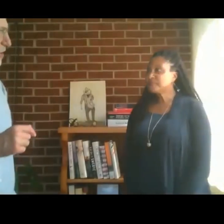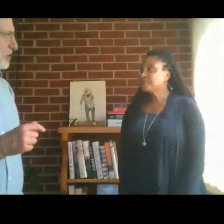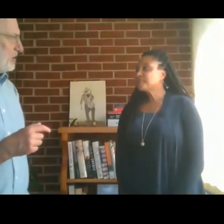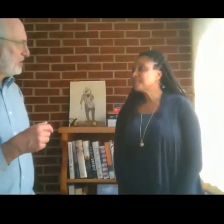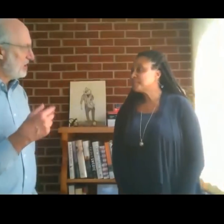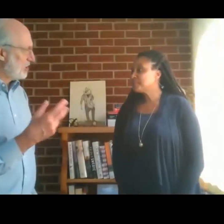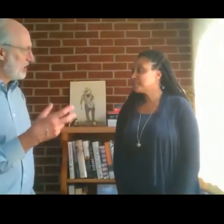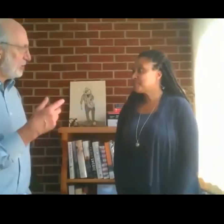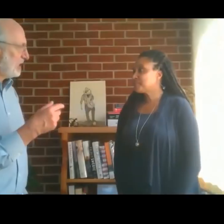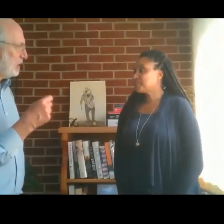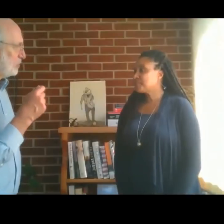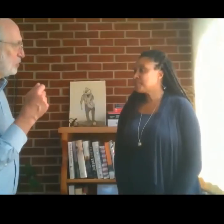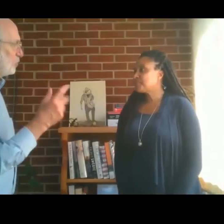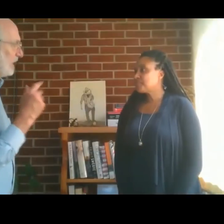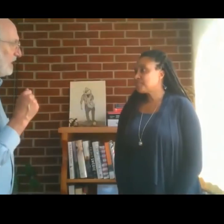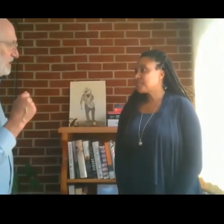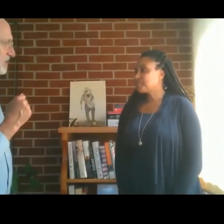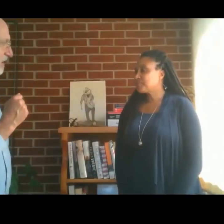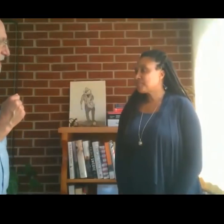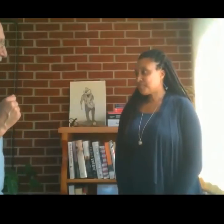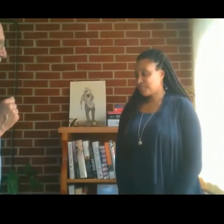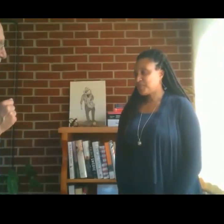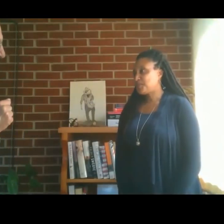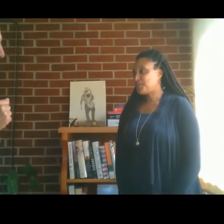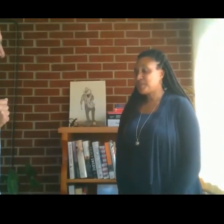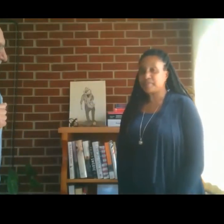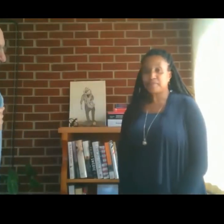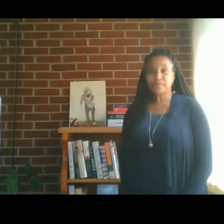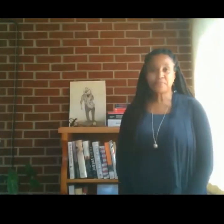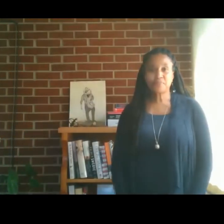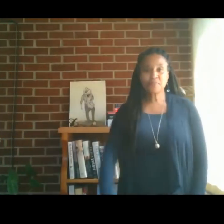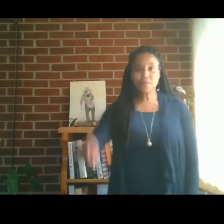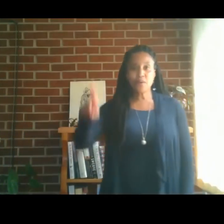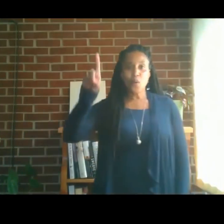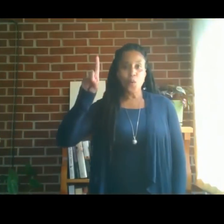Now, Tanya, can you teach us how to count to 20 in sign language? Sure.